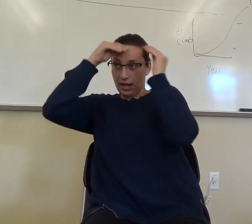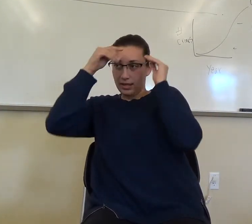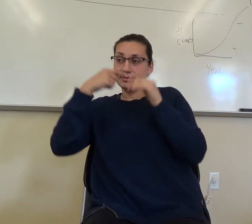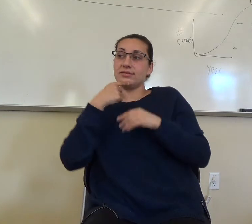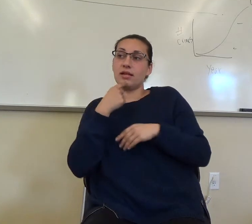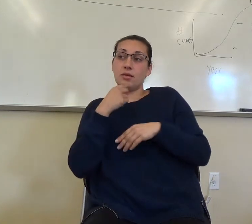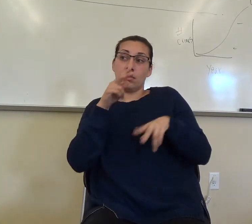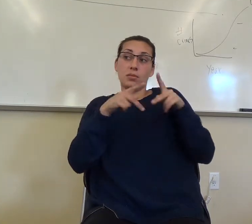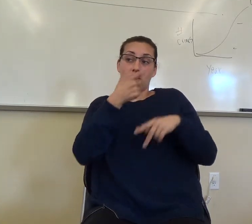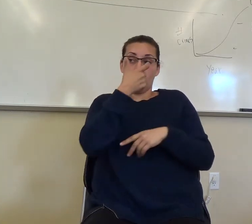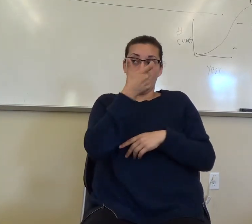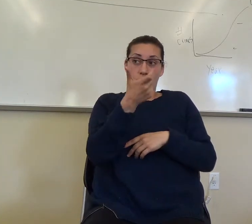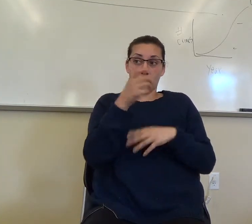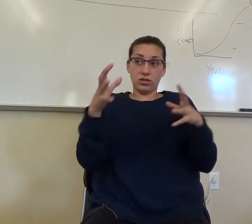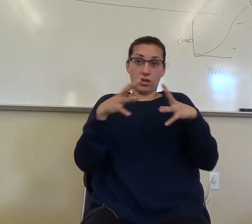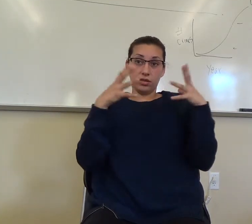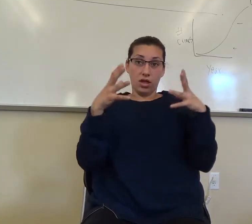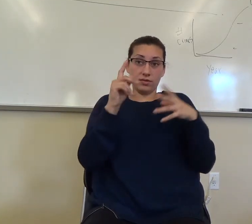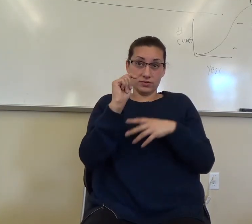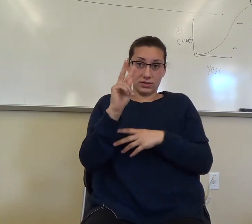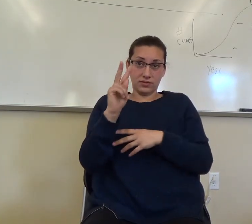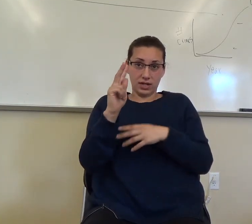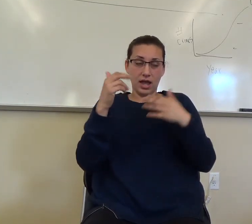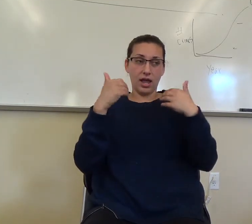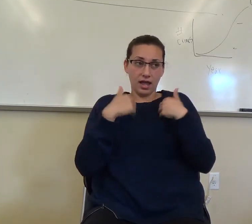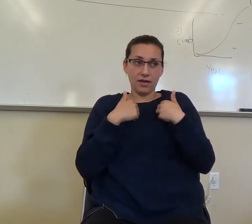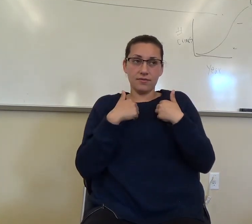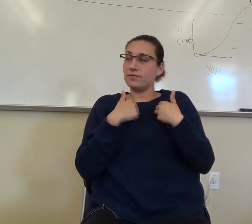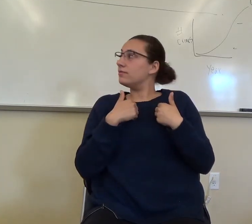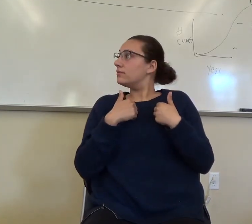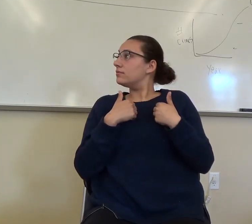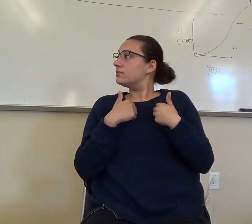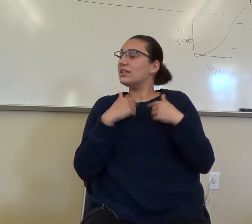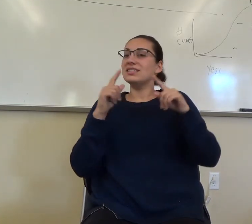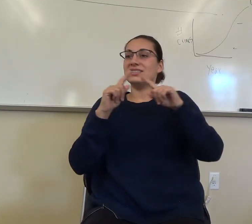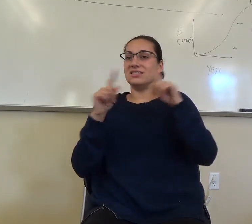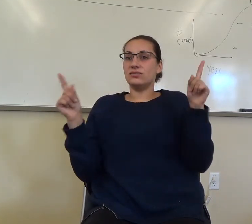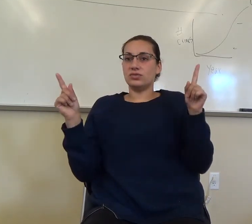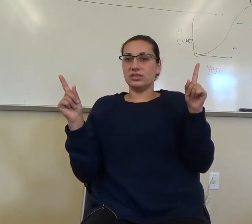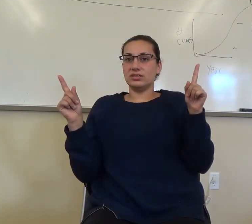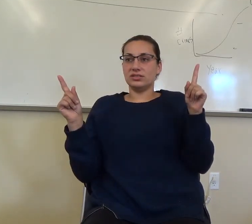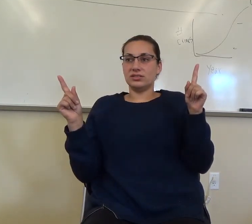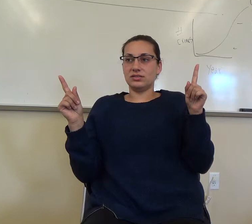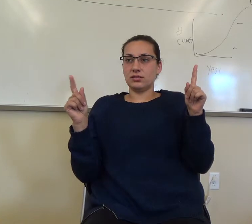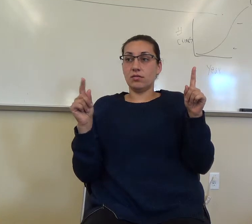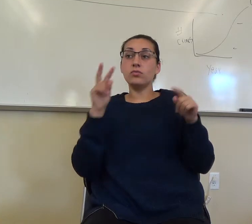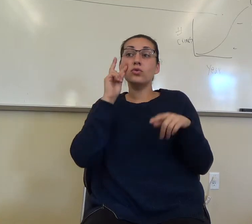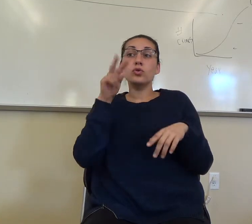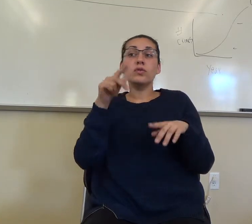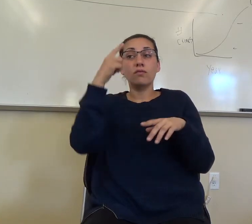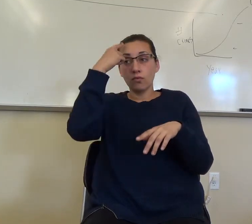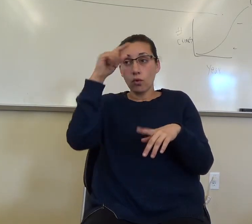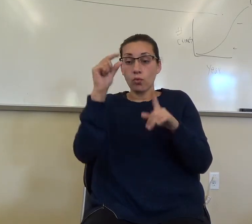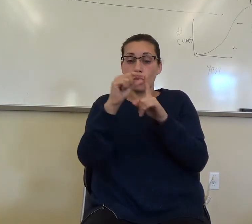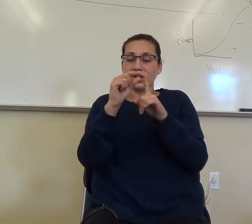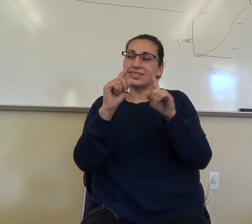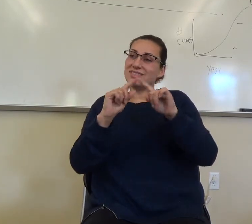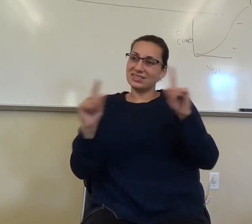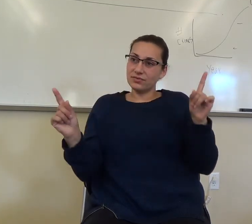you go. Have, very good. Different, that's the word I was looking for. These are differences.